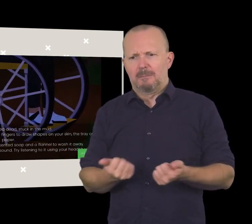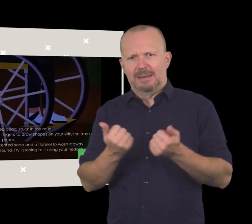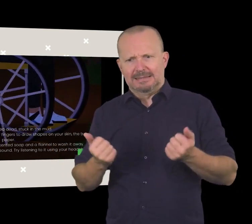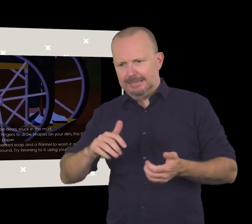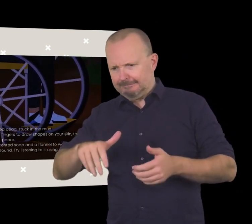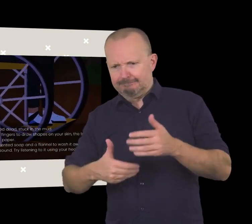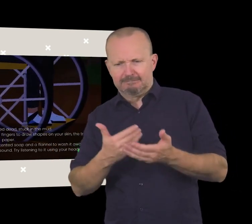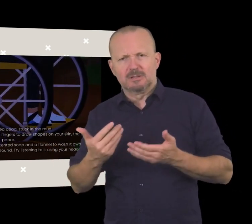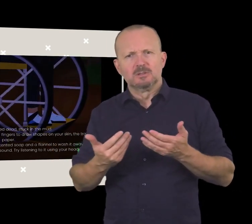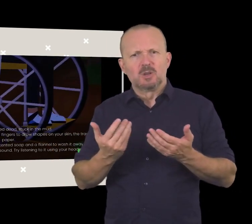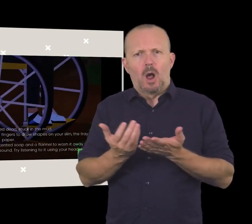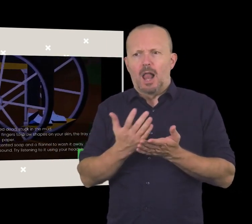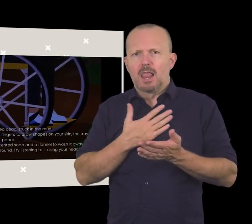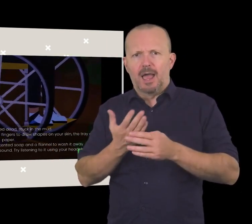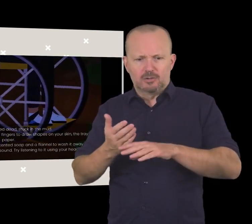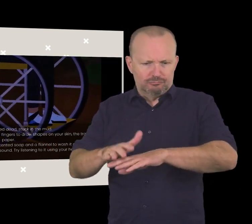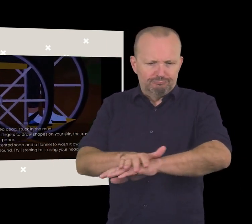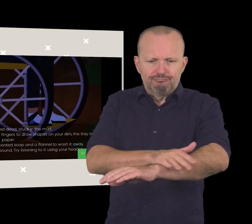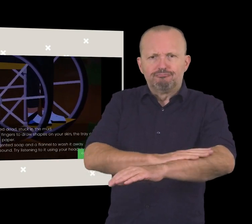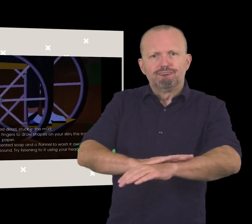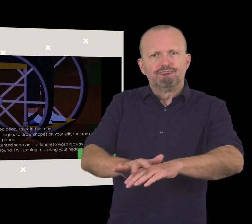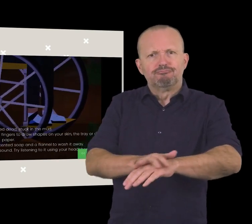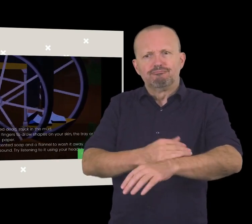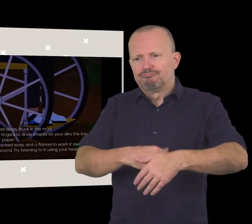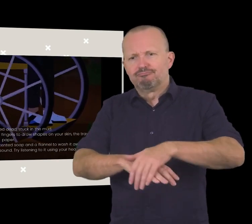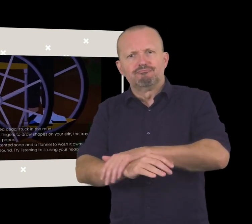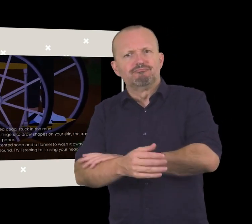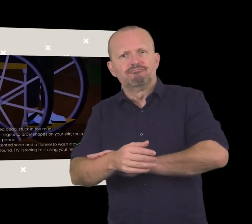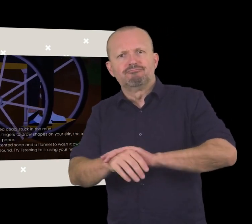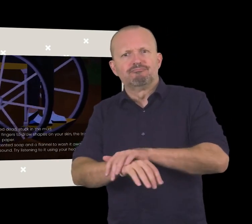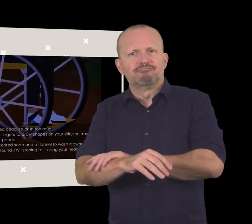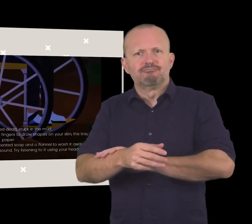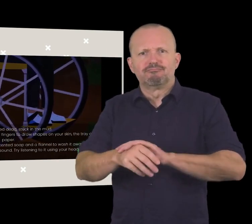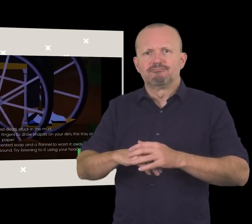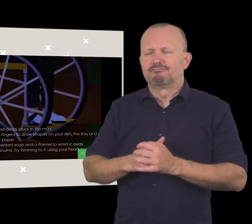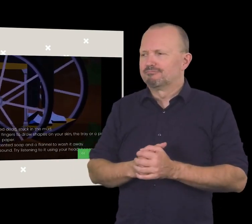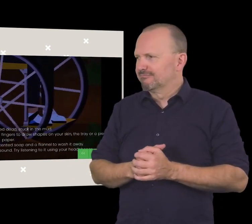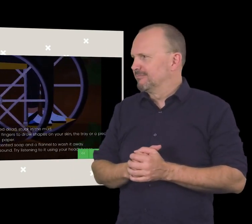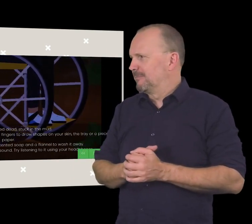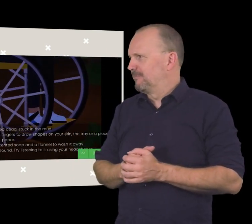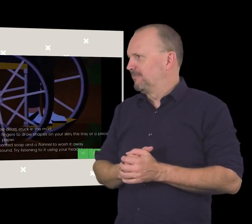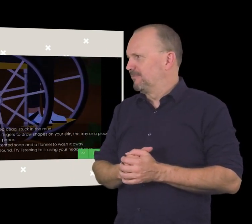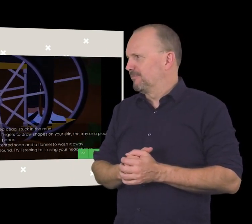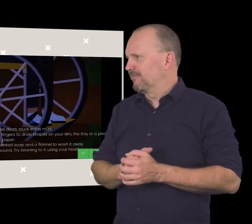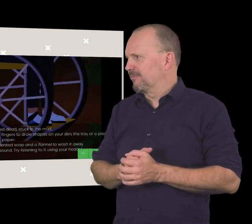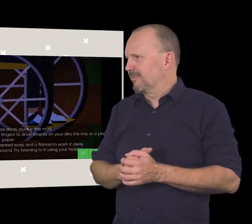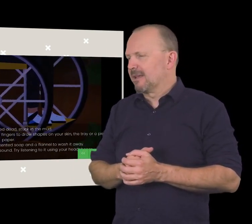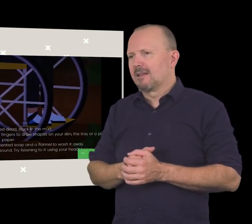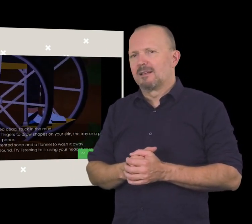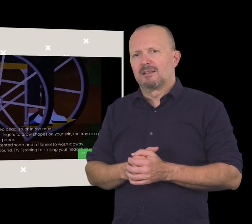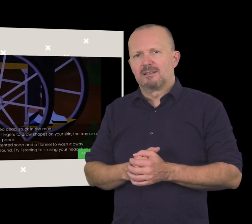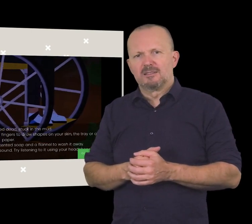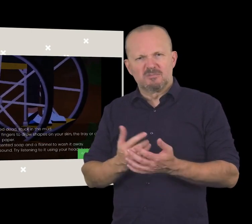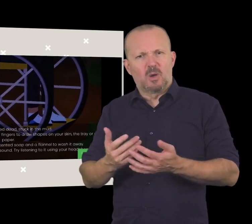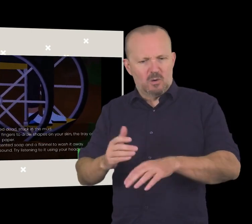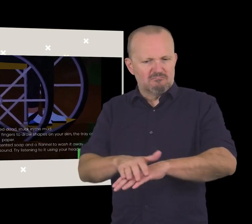cool, is I've got loads of clay in here, and I like to get the mud on my hand and